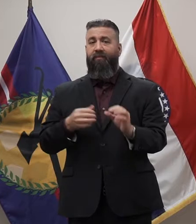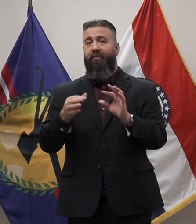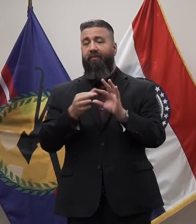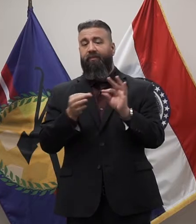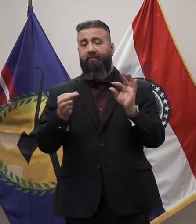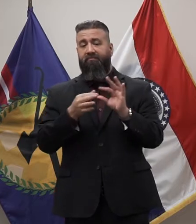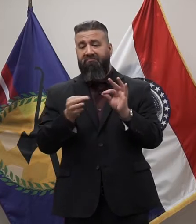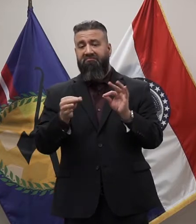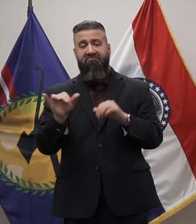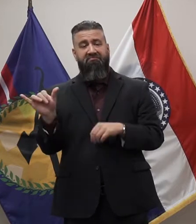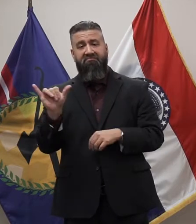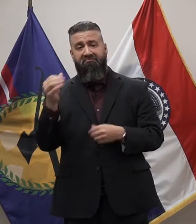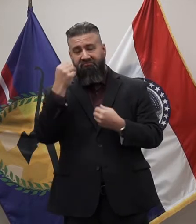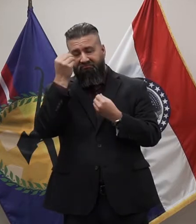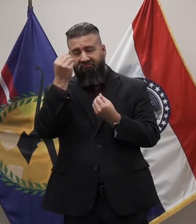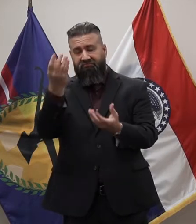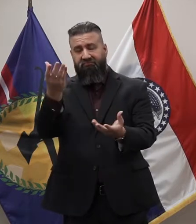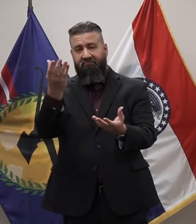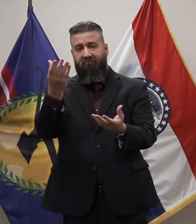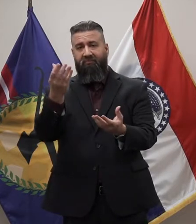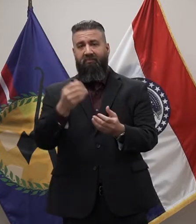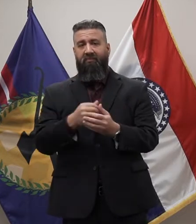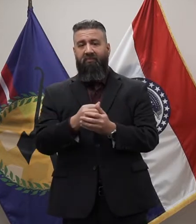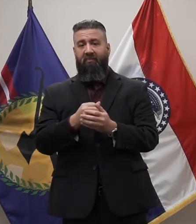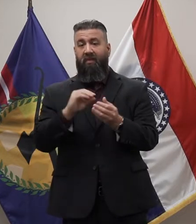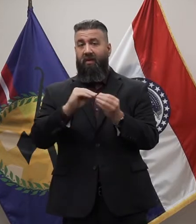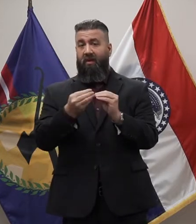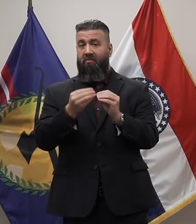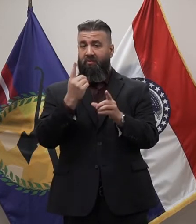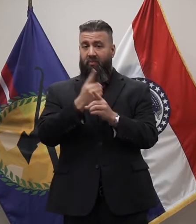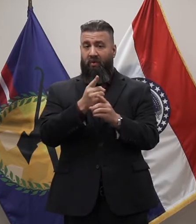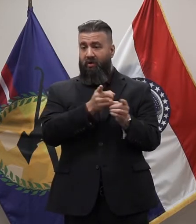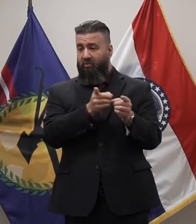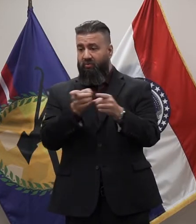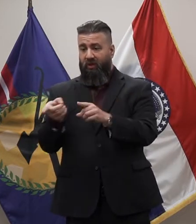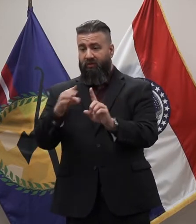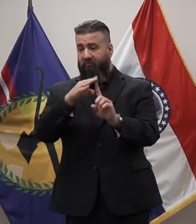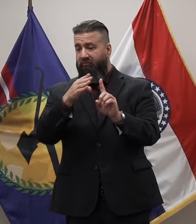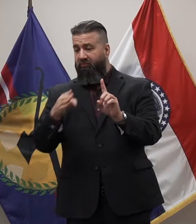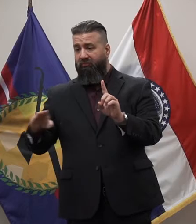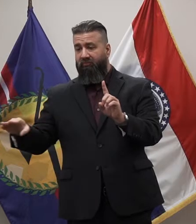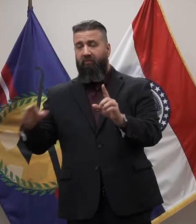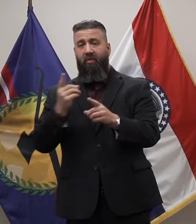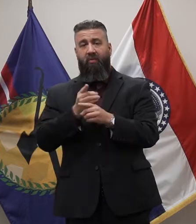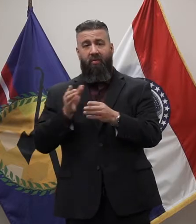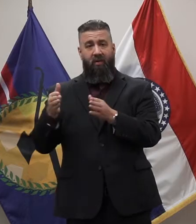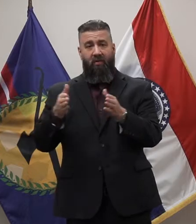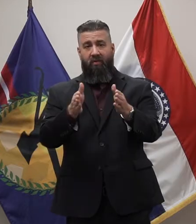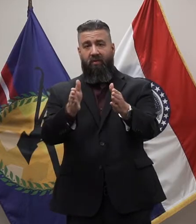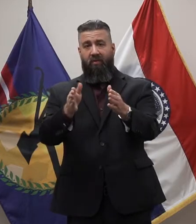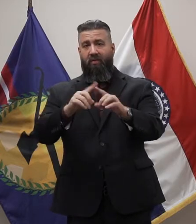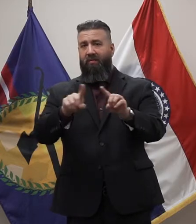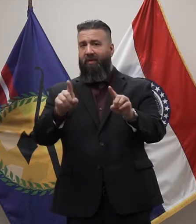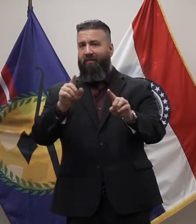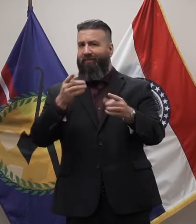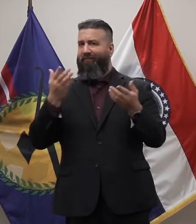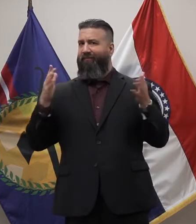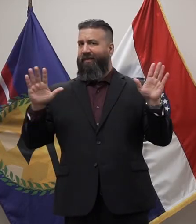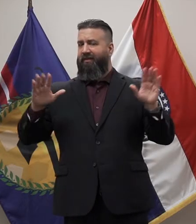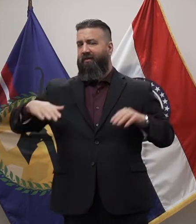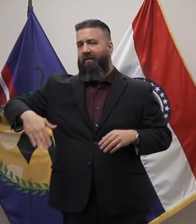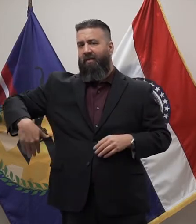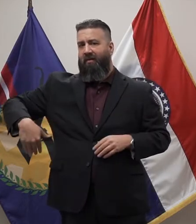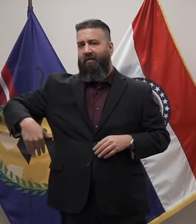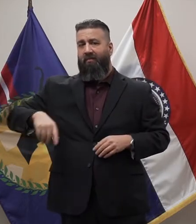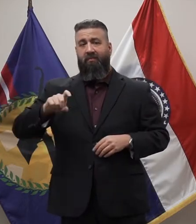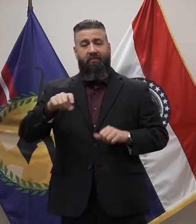message is the same. We're trending in the right direction. We're on the right road. We are not at the end of our journey, and we need to